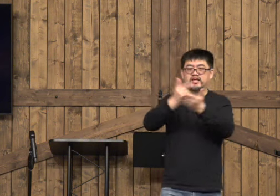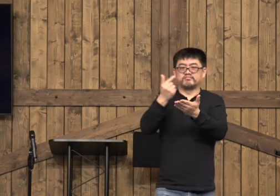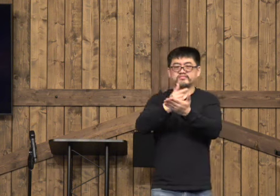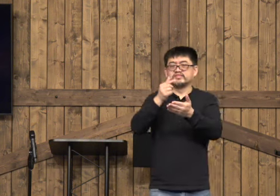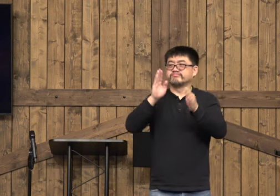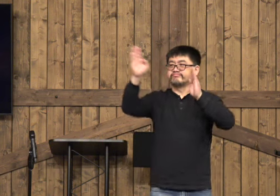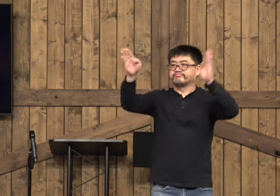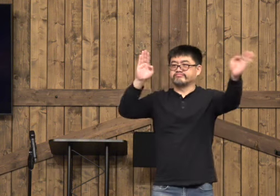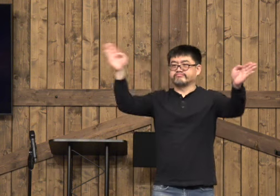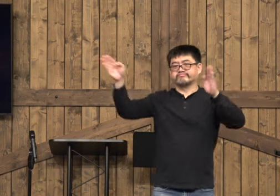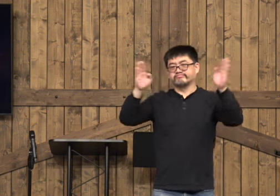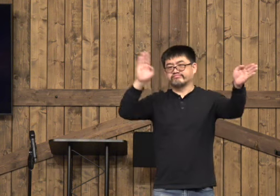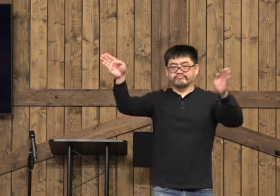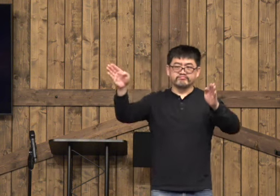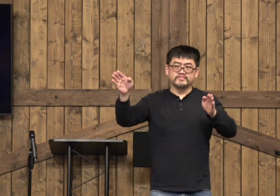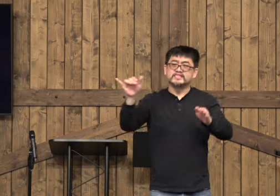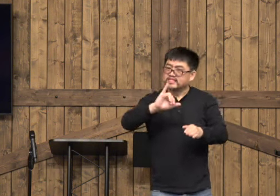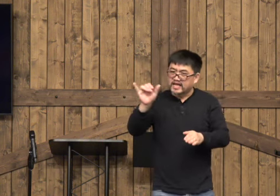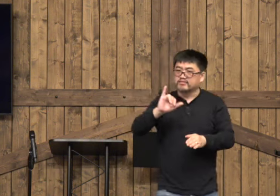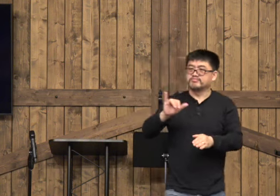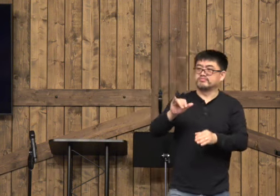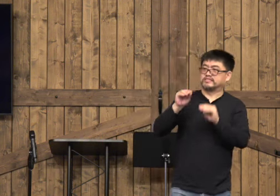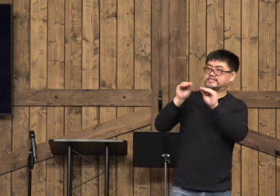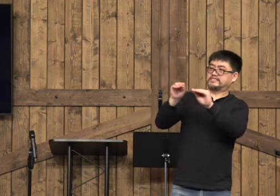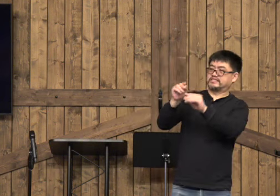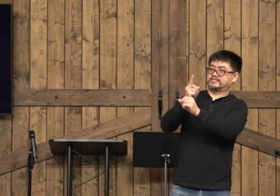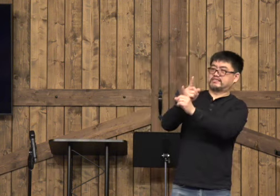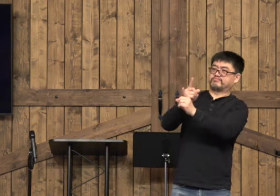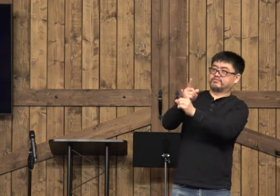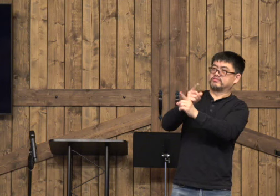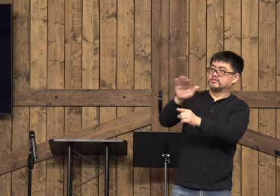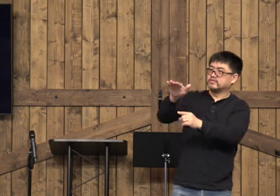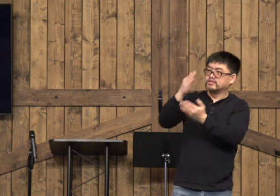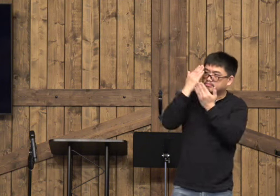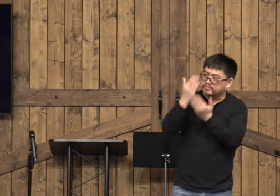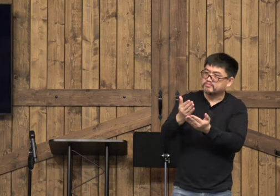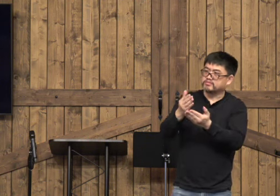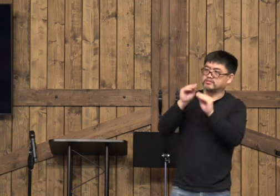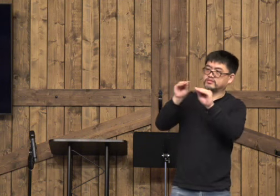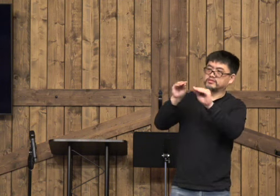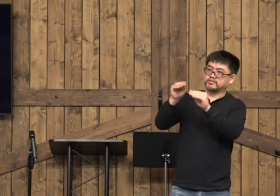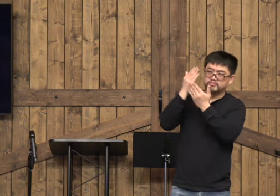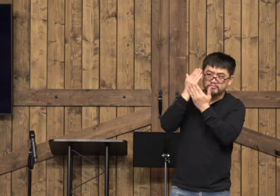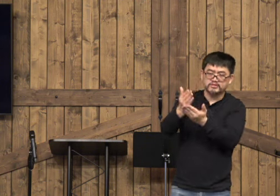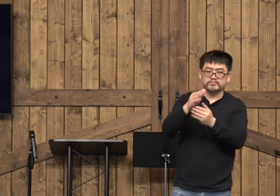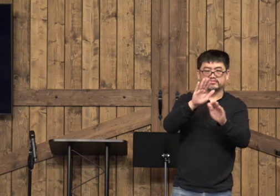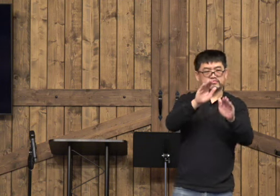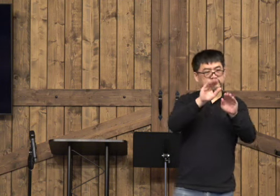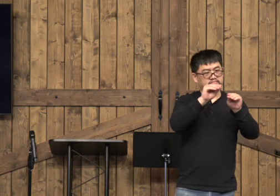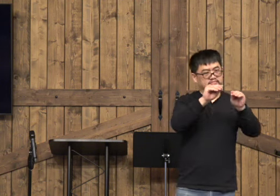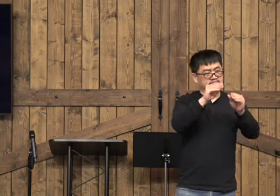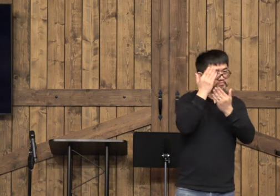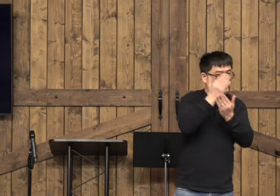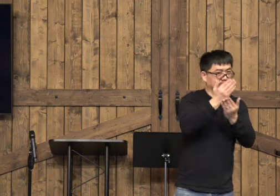even after they believe they need to go out into other places and teach people, make disciples they need to